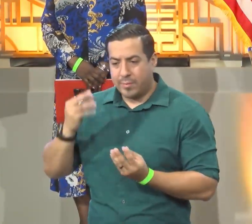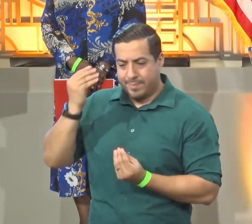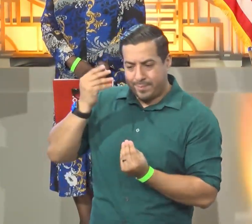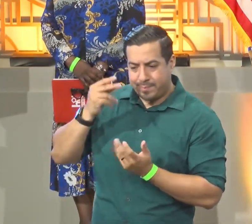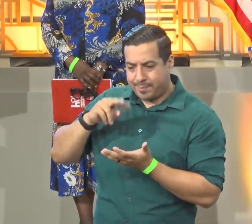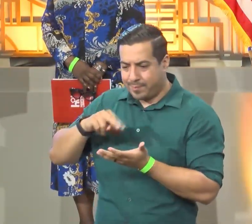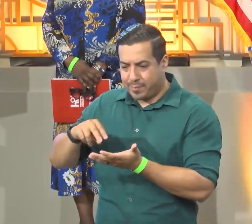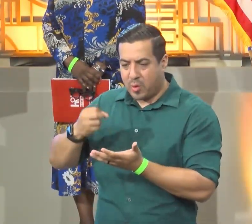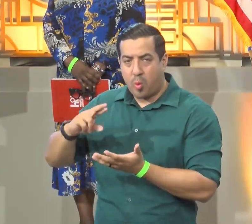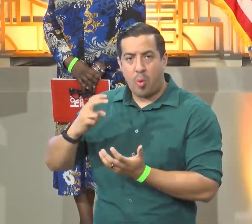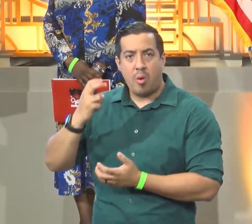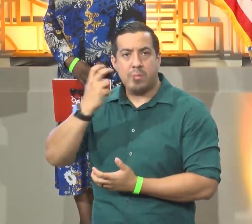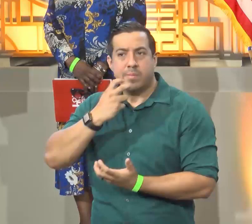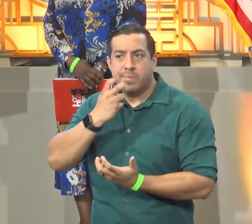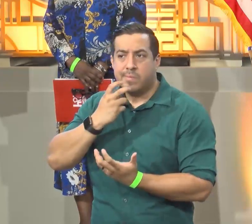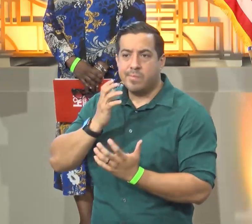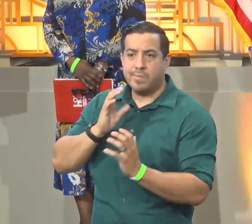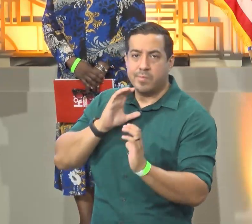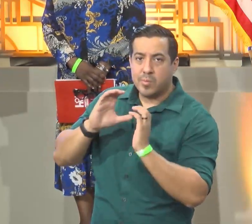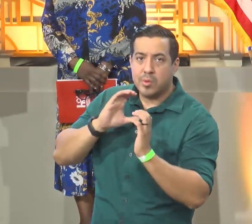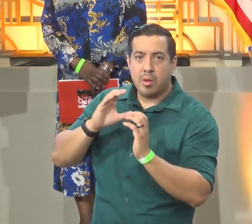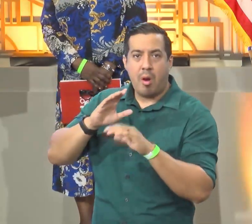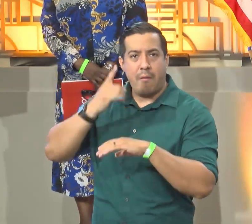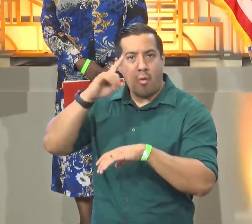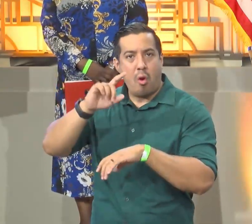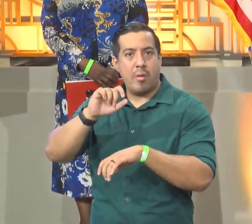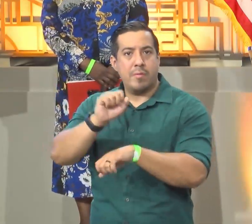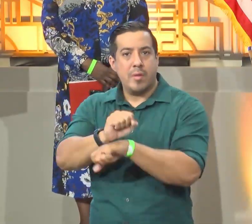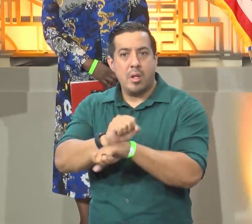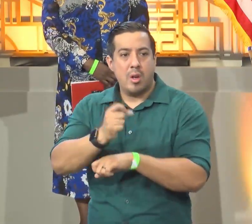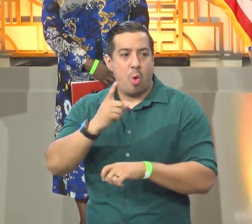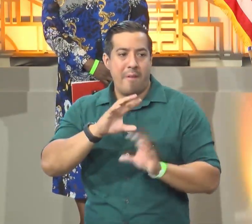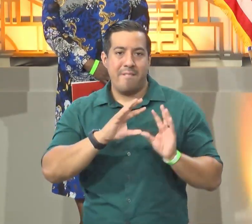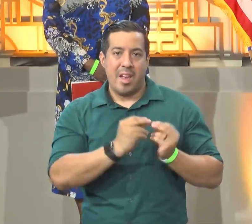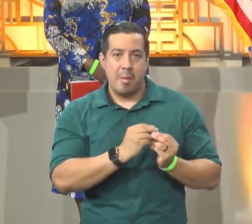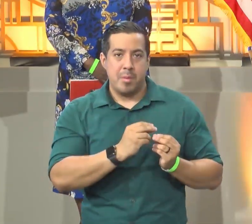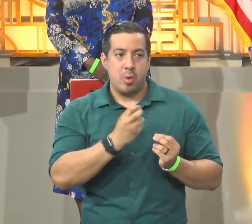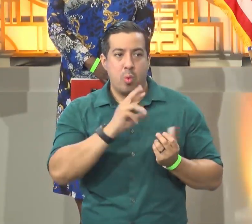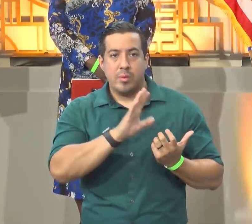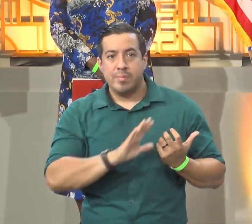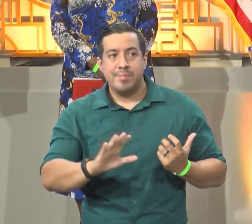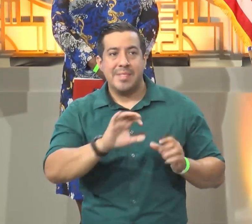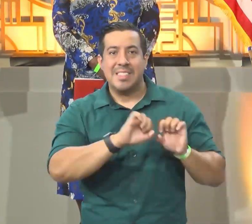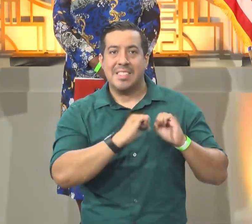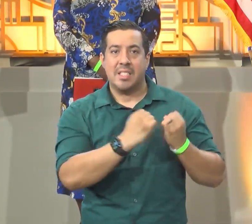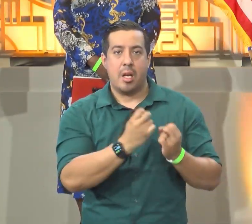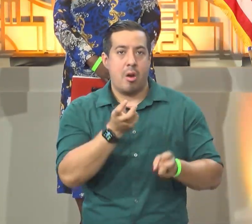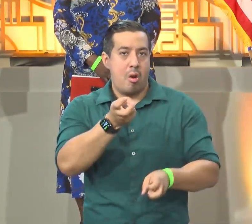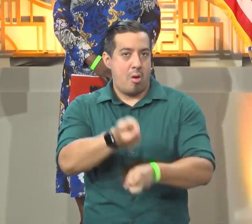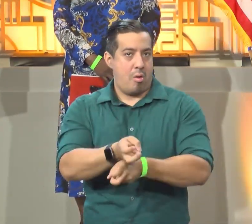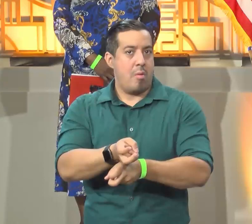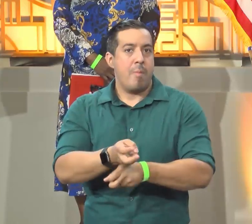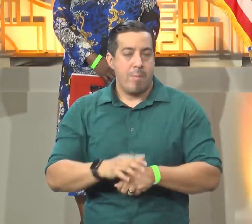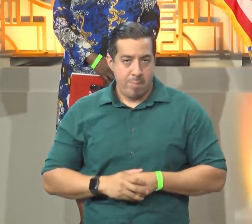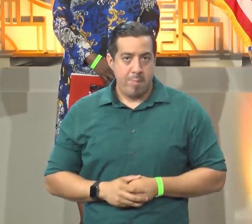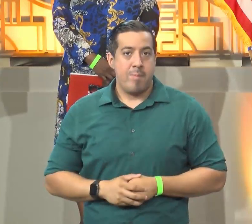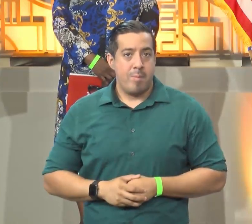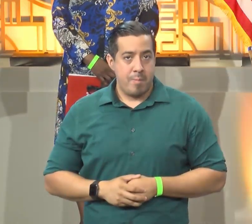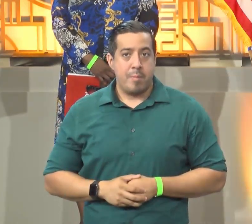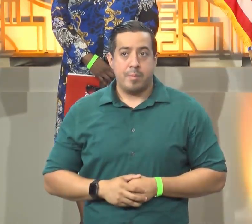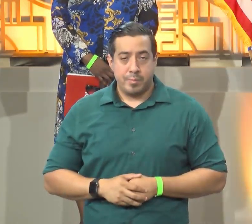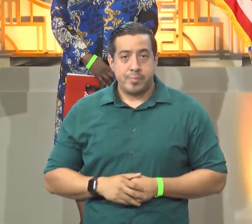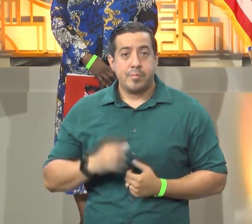oral communication skills to function on the job, the family, and across society. It is